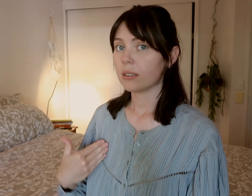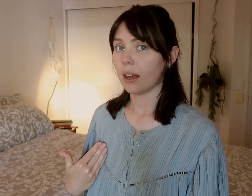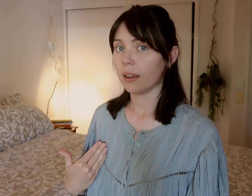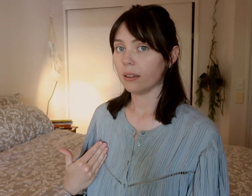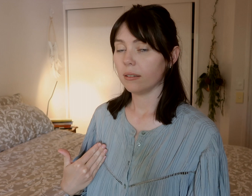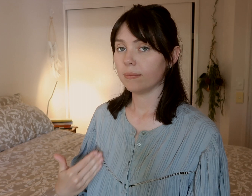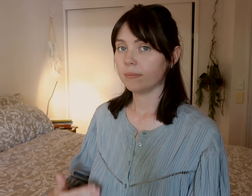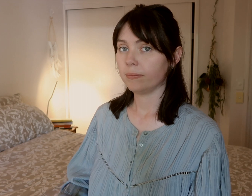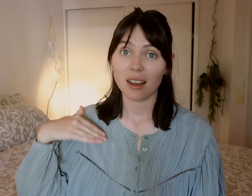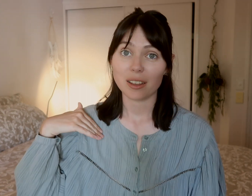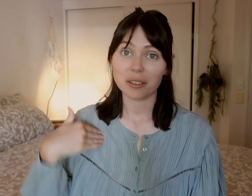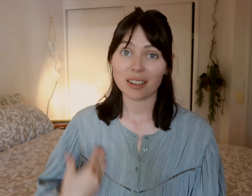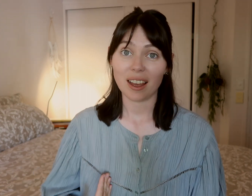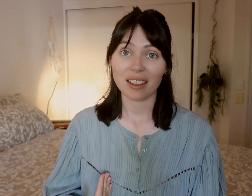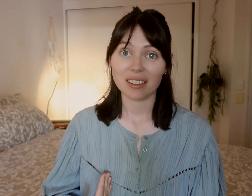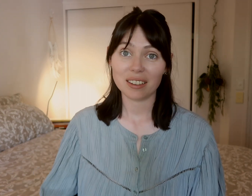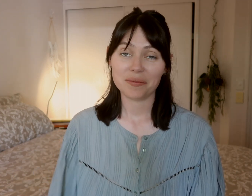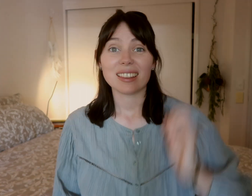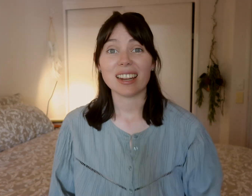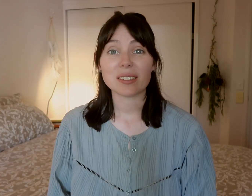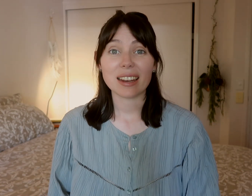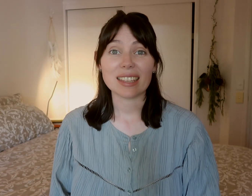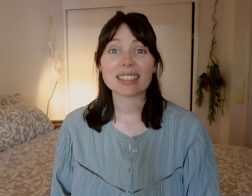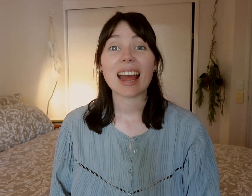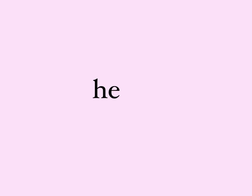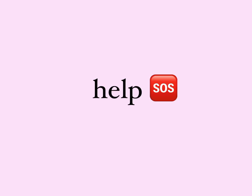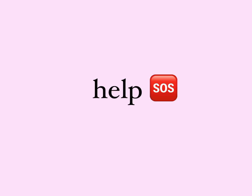Tired. Are you tired? Next one is help.